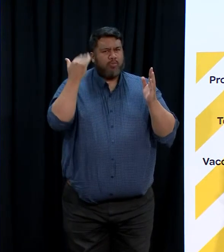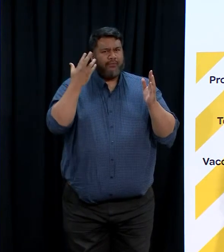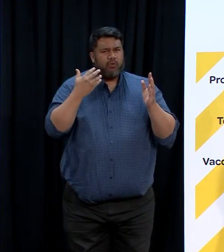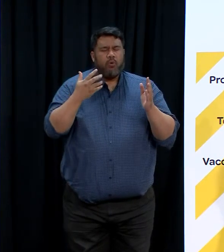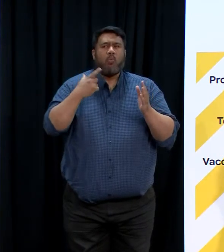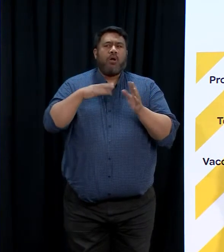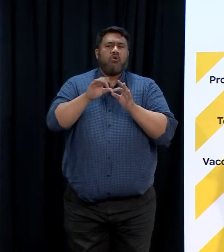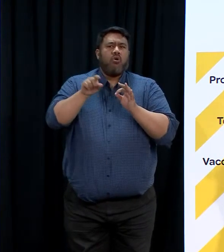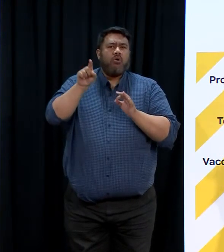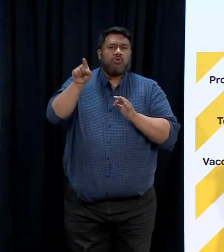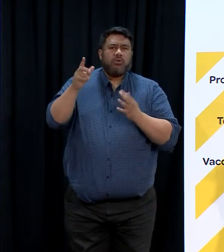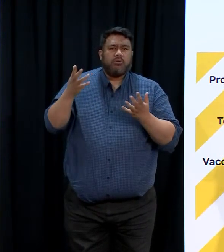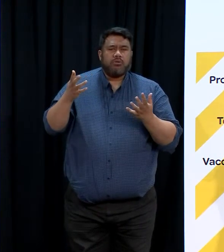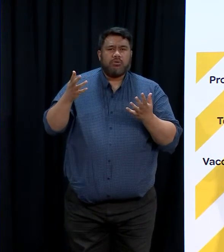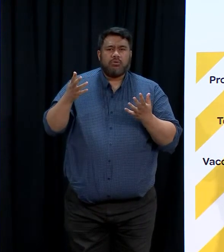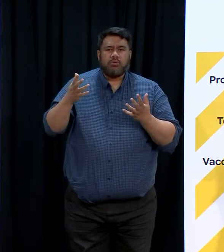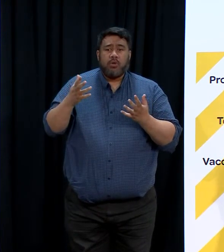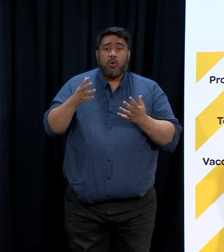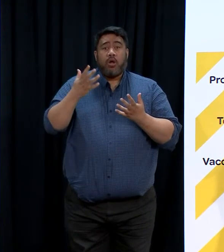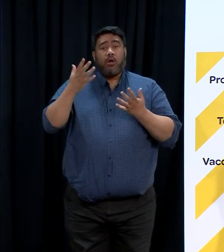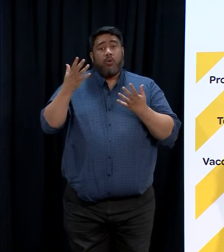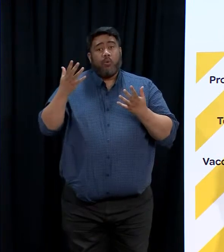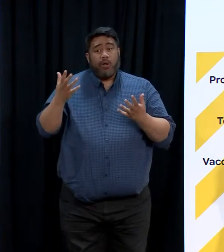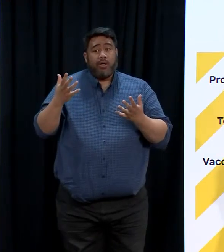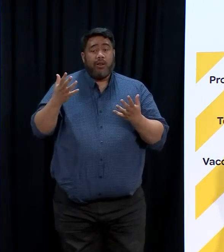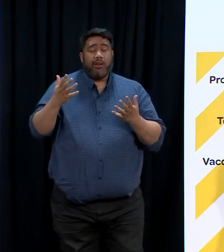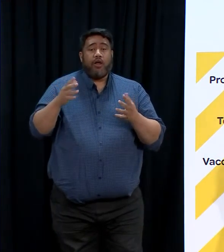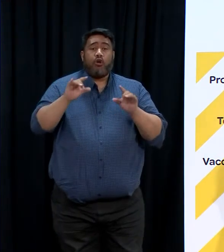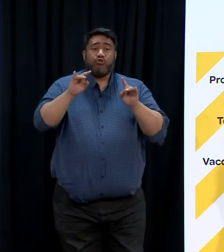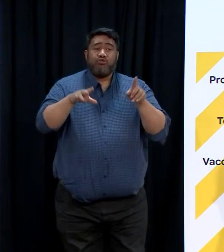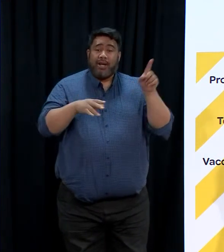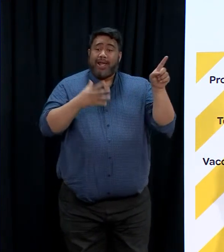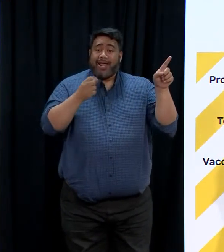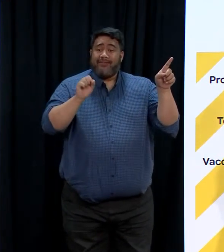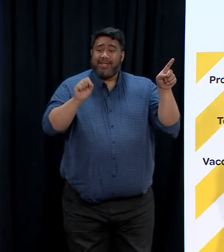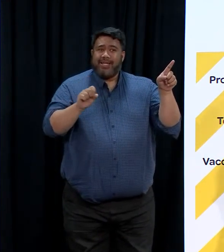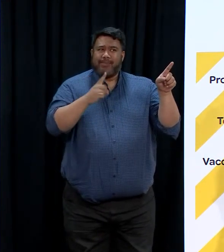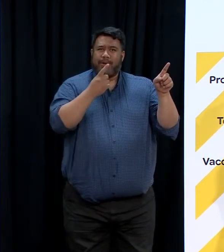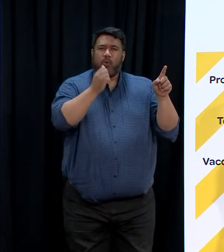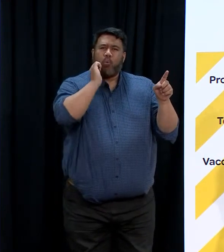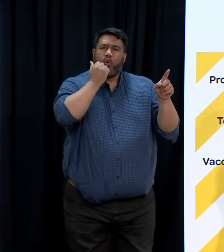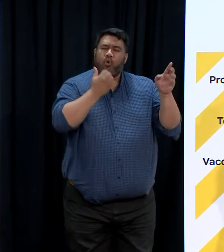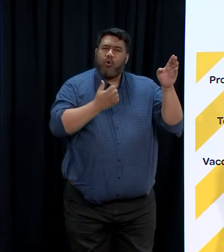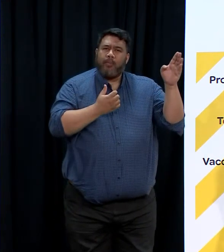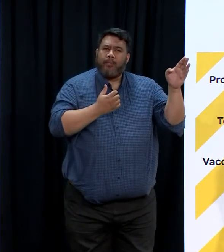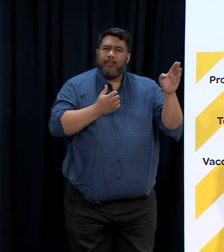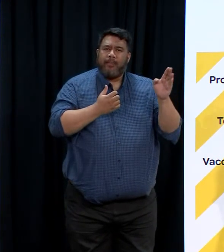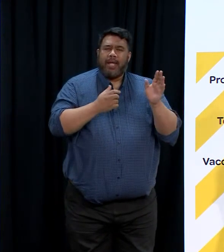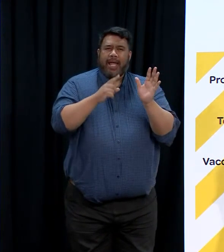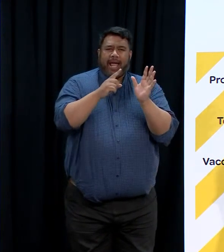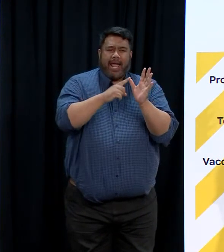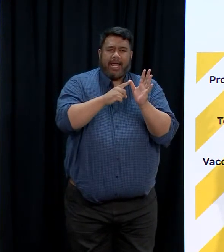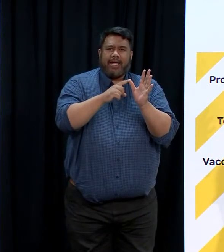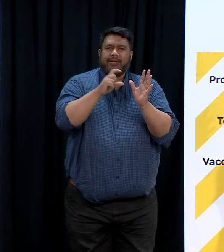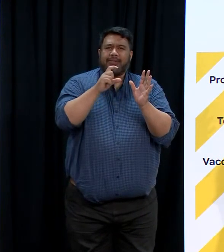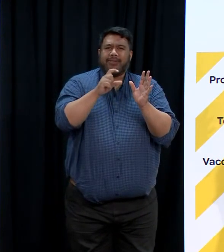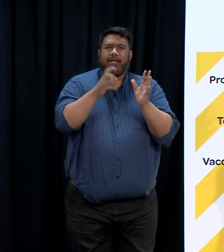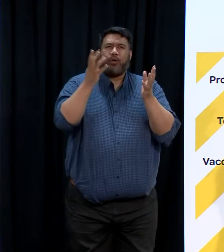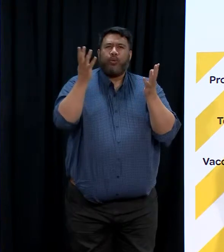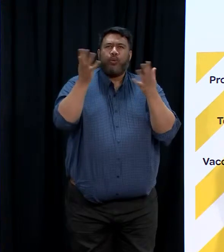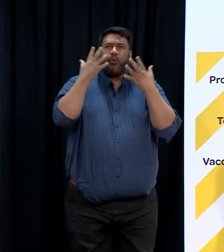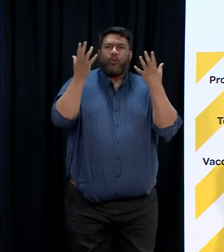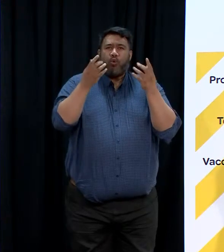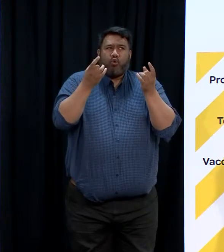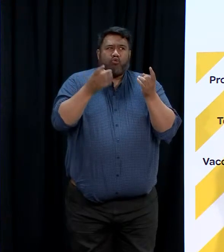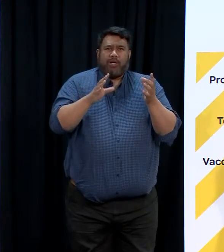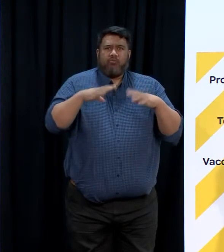The climate in many of those environments is different to ours. So there are warmer climates, and they may have air conditioning systems already installed in their schools. So